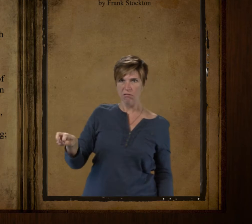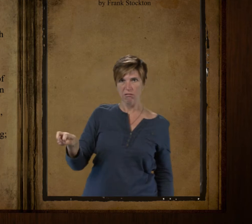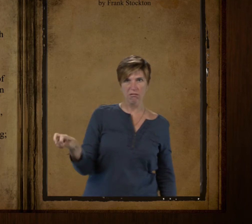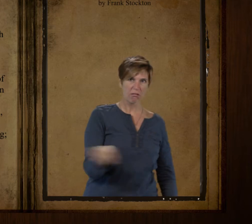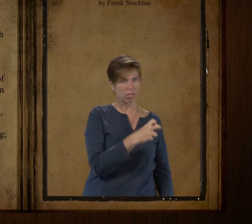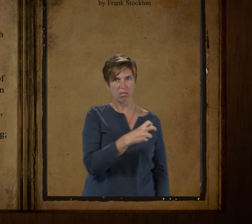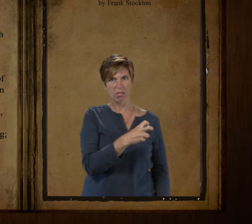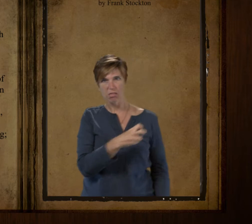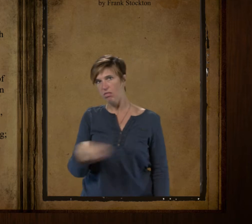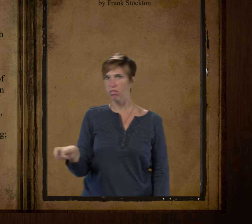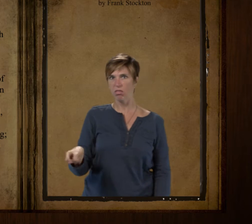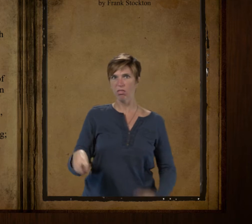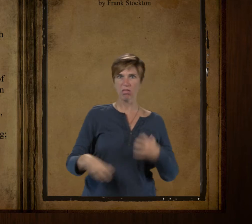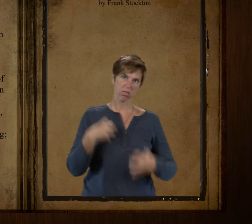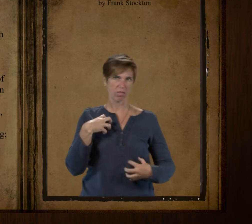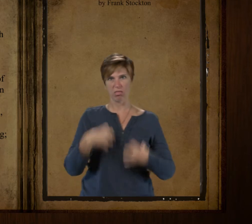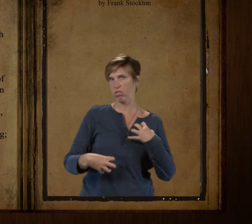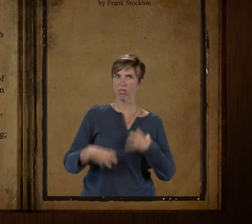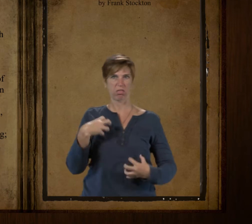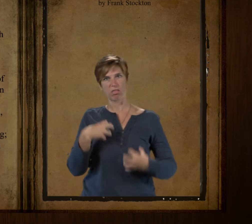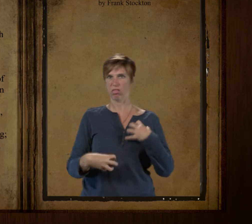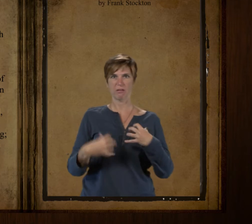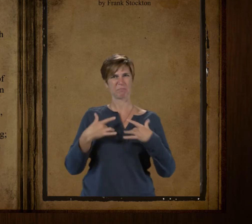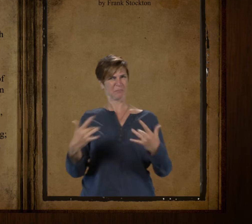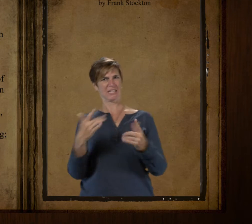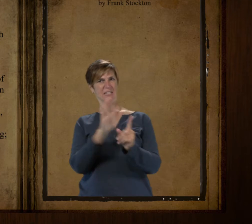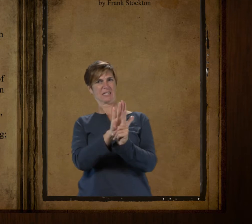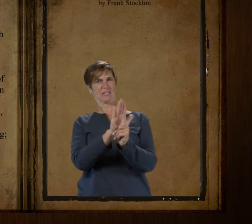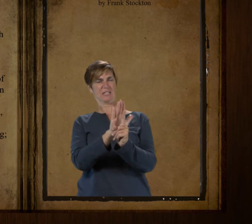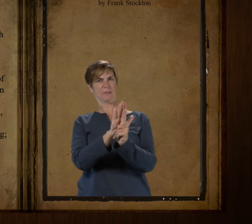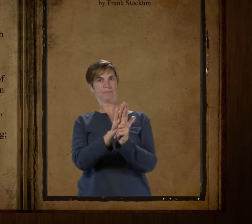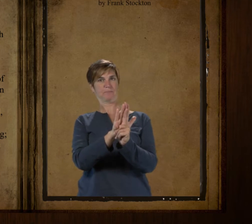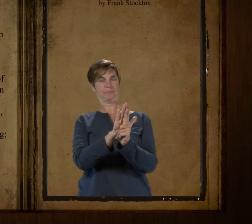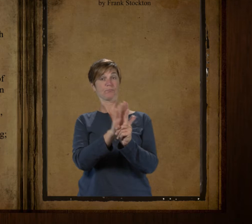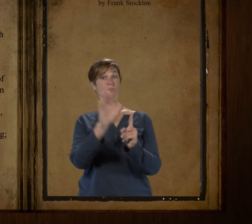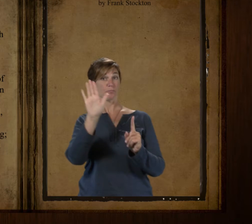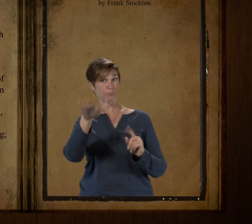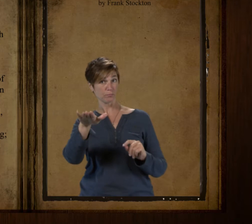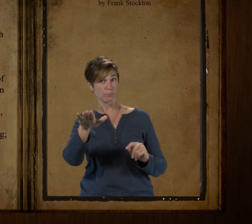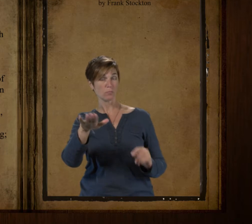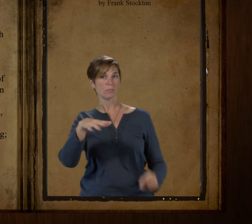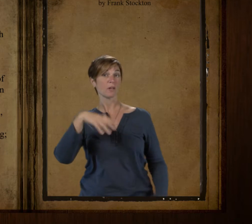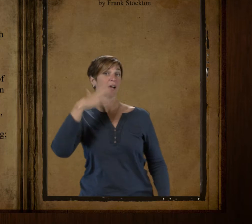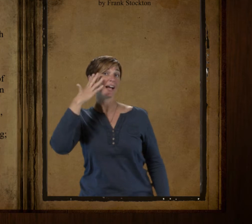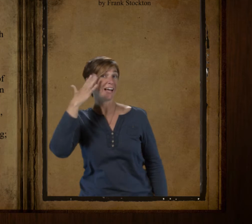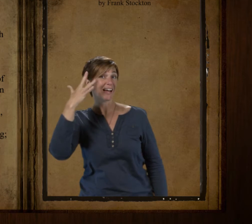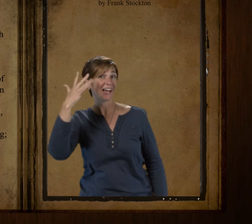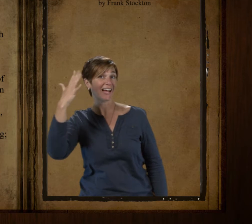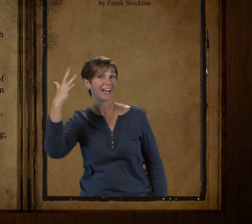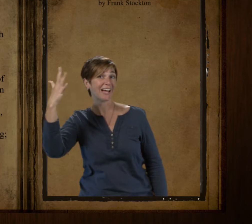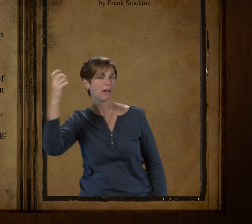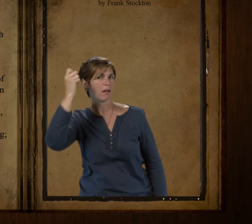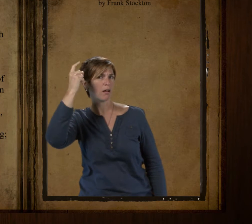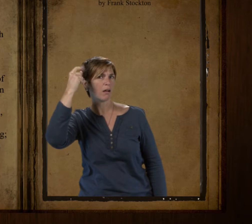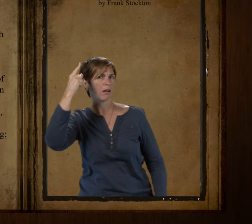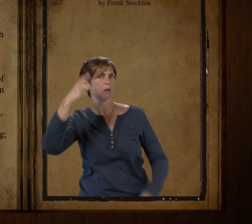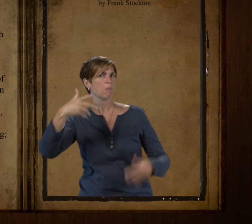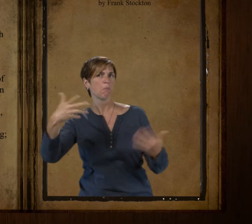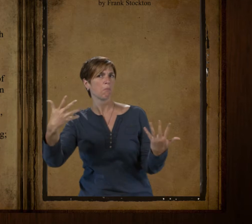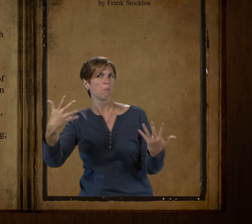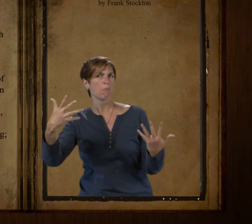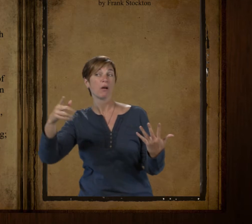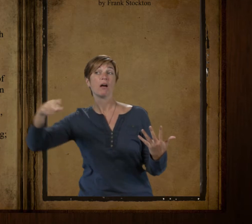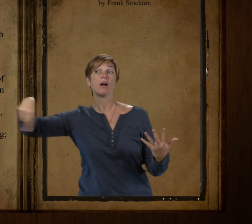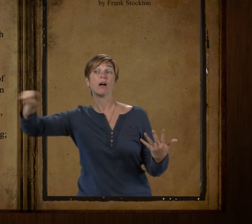florid, and untrammeled, as became the half of him which was barbaric. He was a man